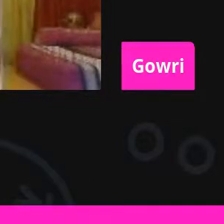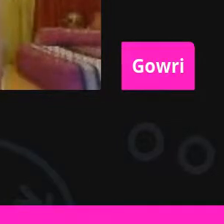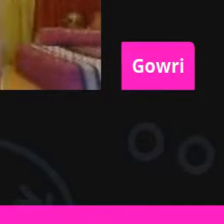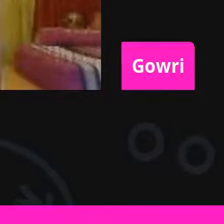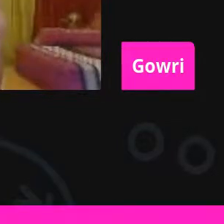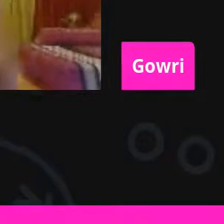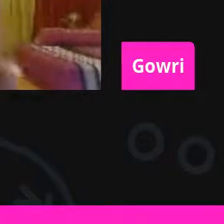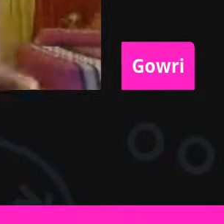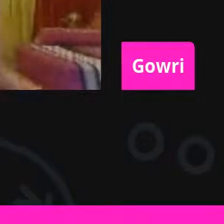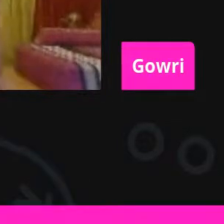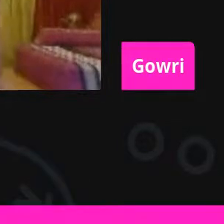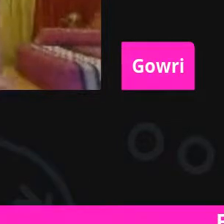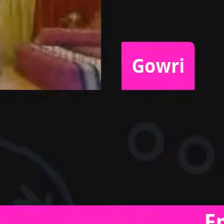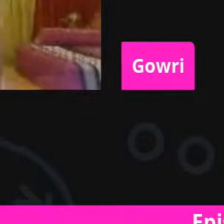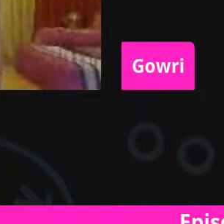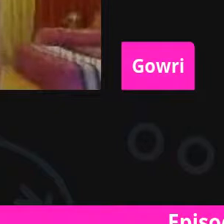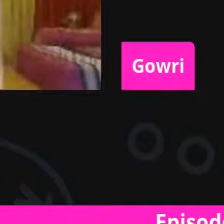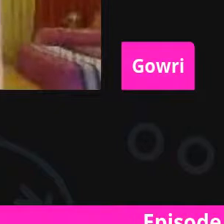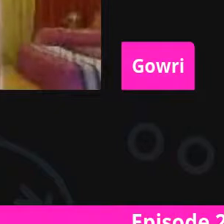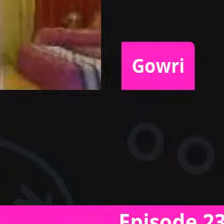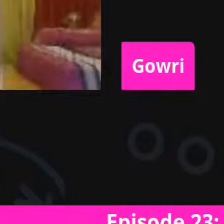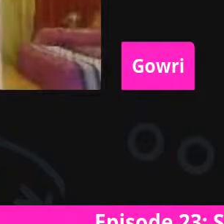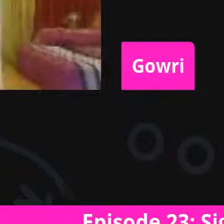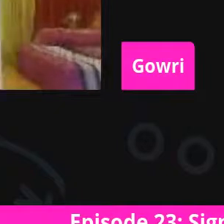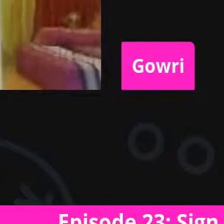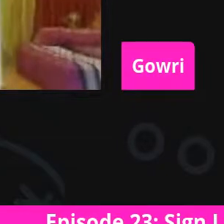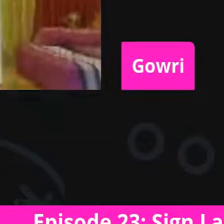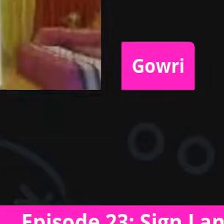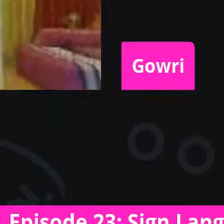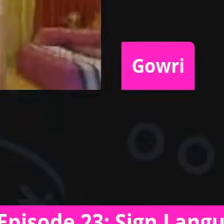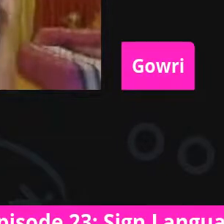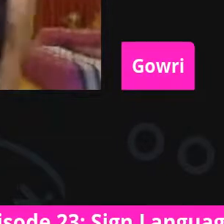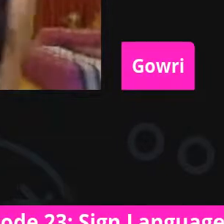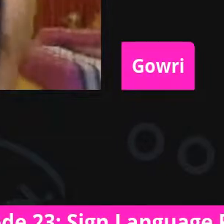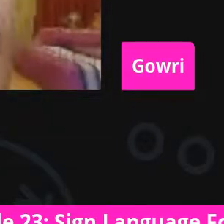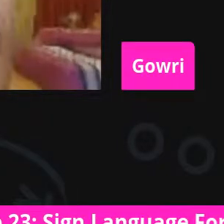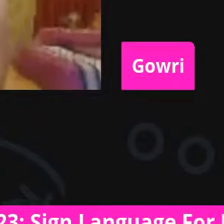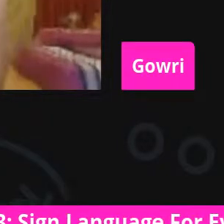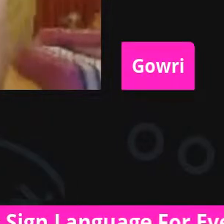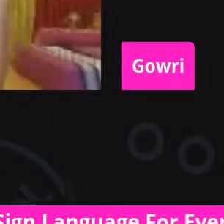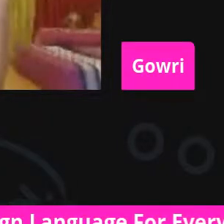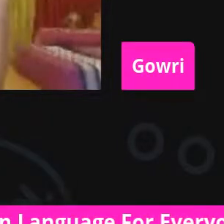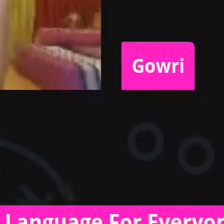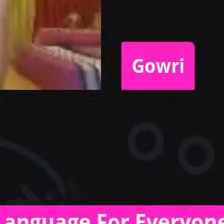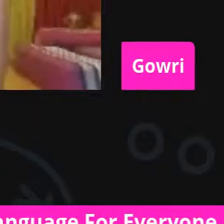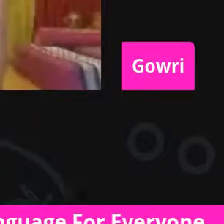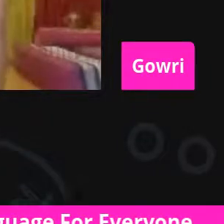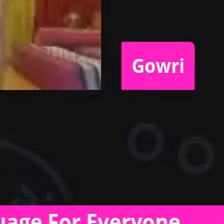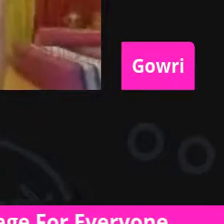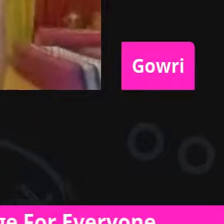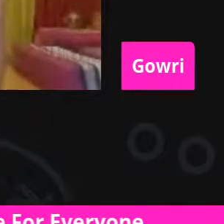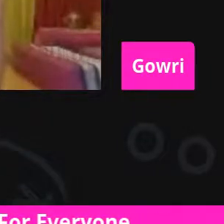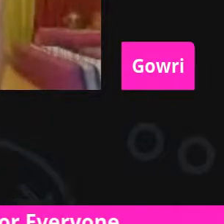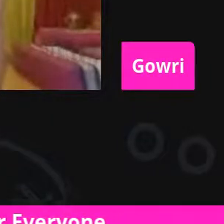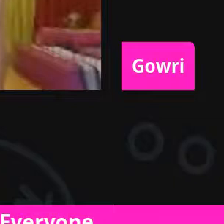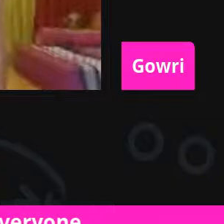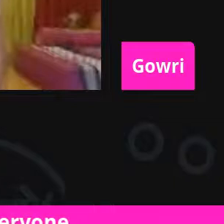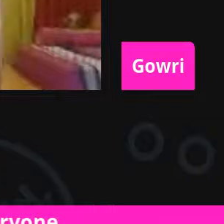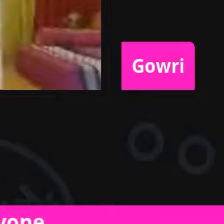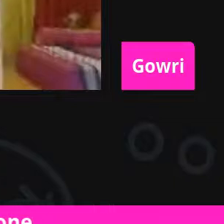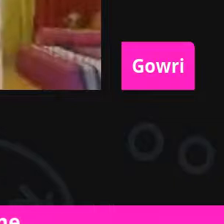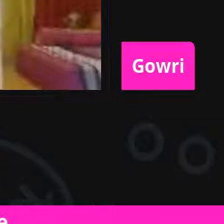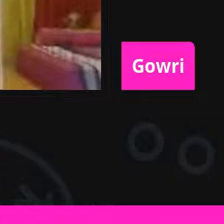for all. And we actually lost Priya for a while, but she'll be back. And in the meantime, I guess how the viewers, if they would